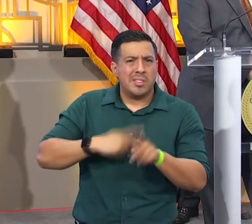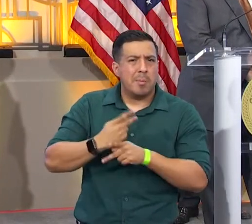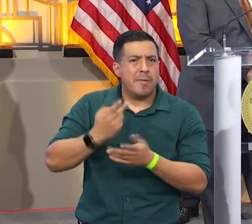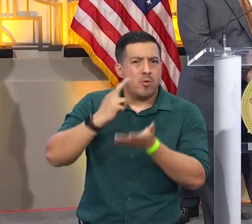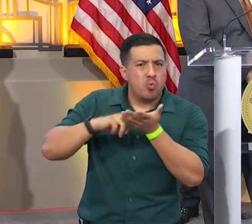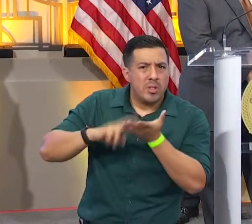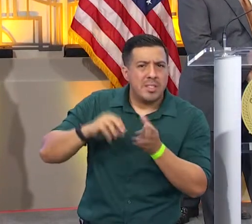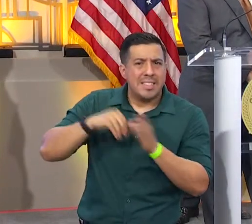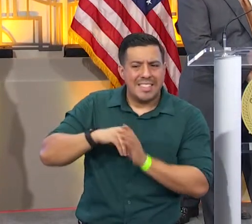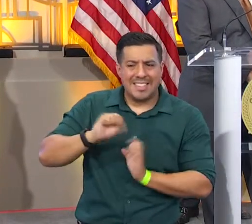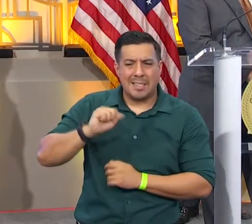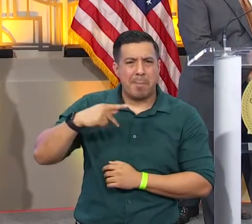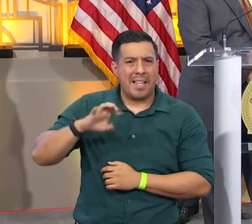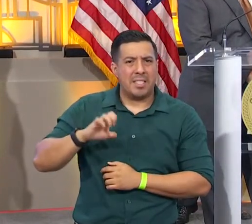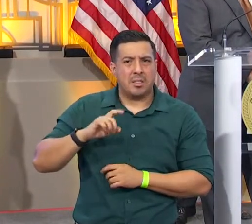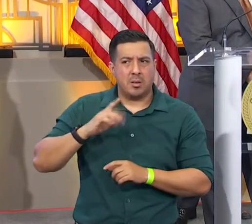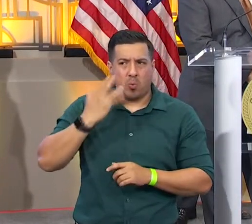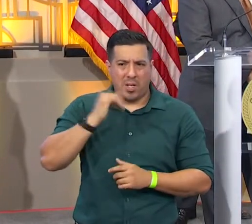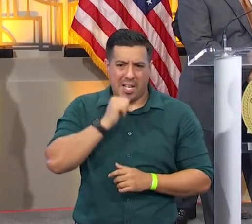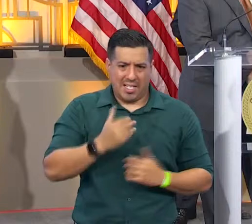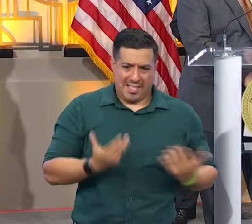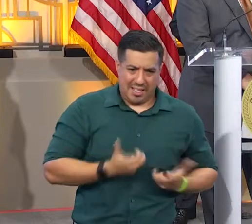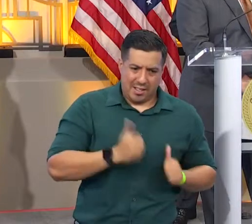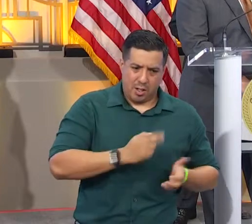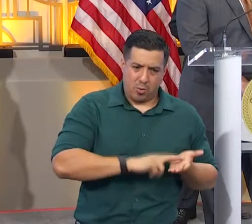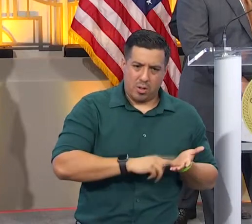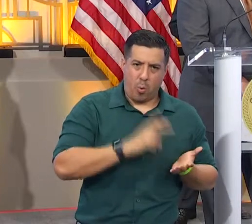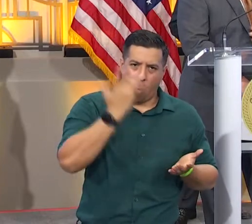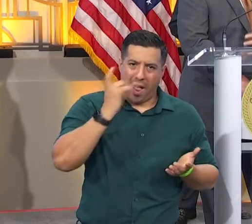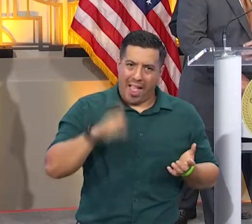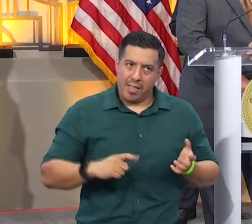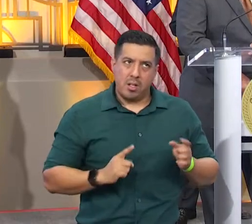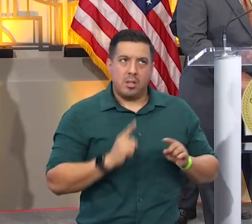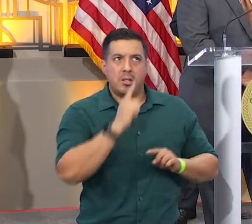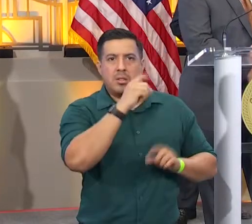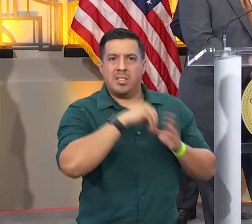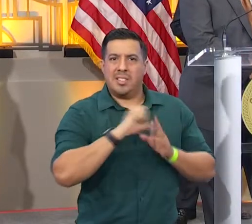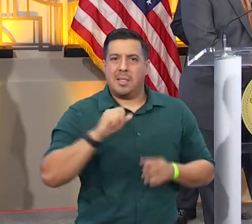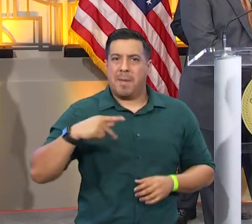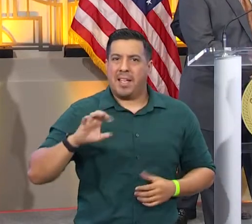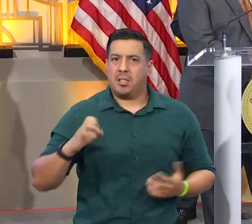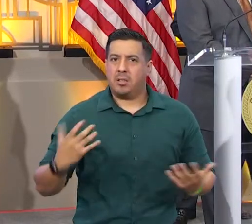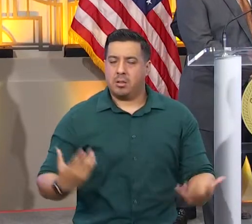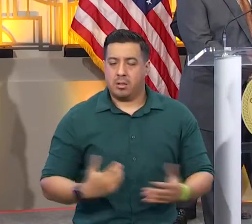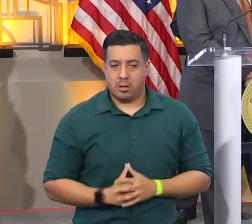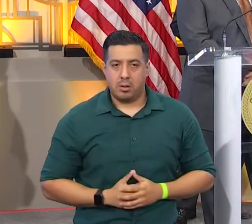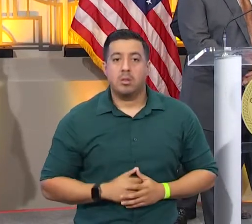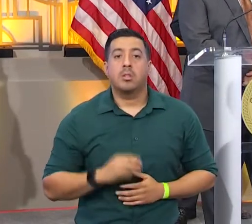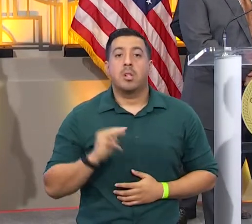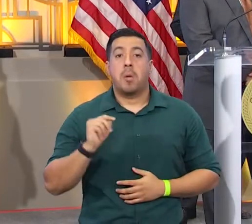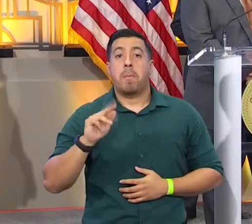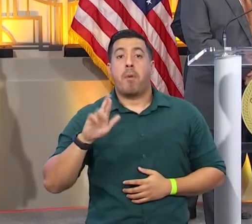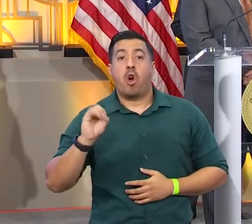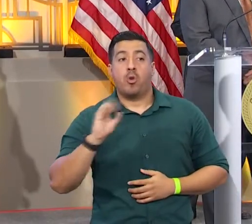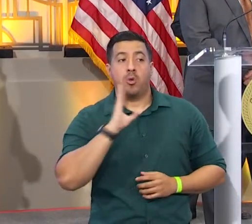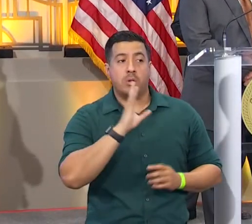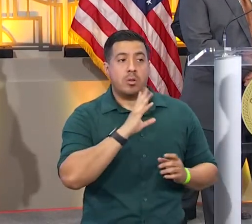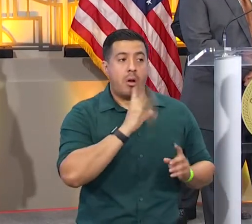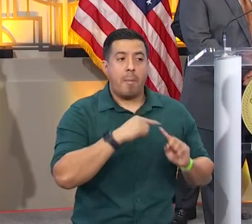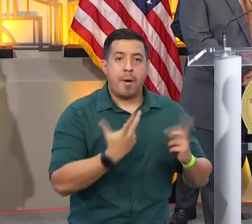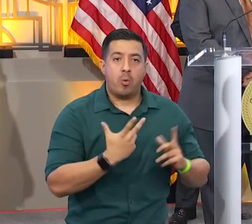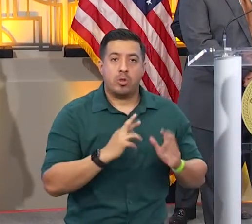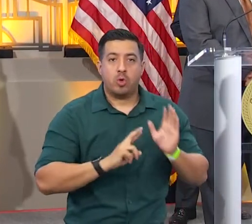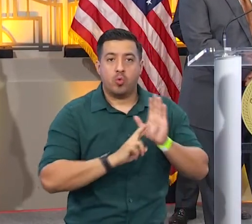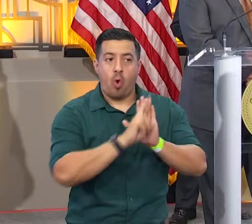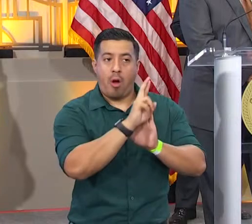researched up in space that really can't be done here on the ground? So Mario can talk about launches from